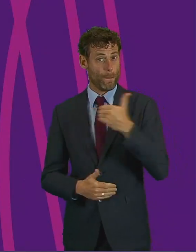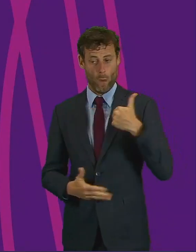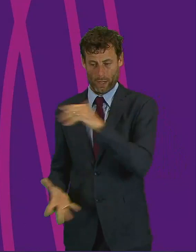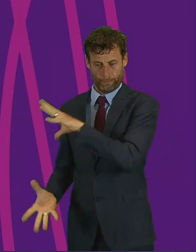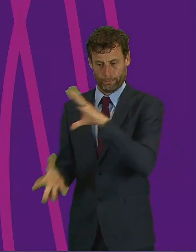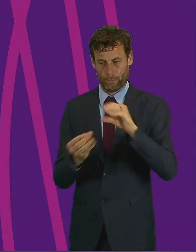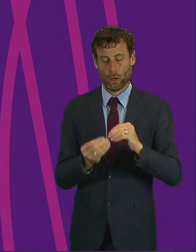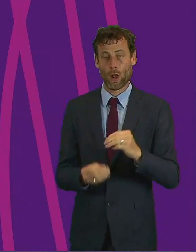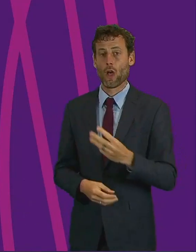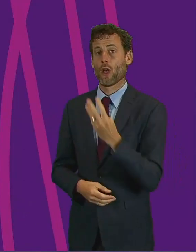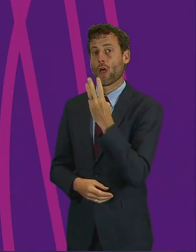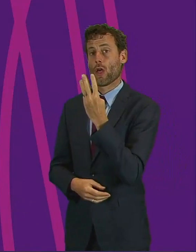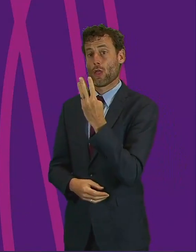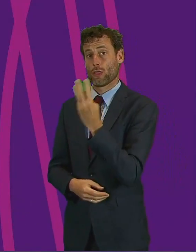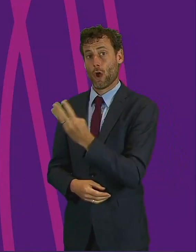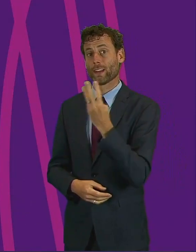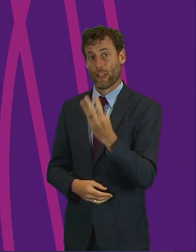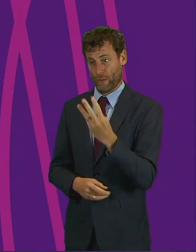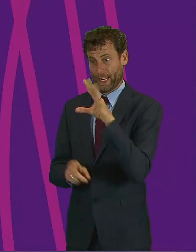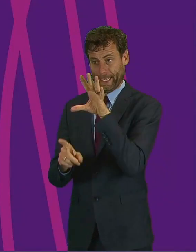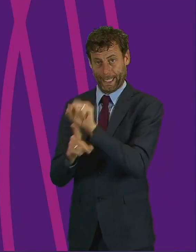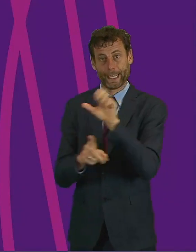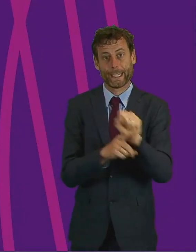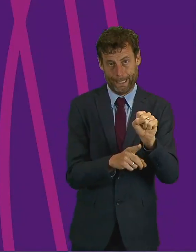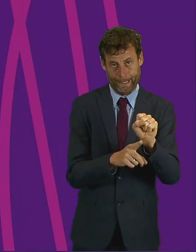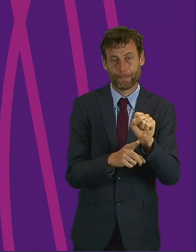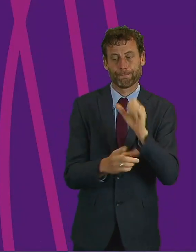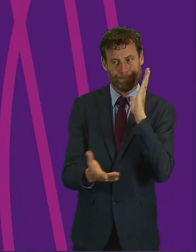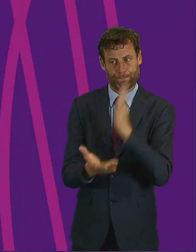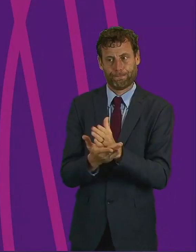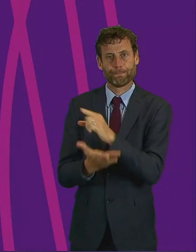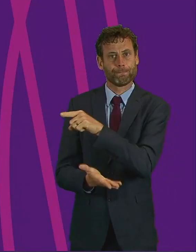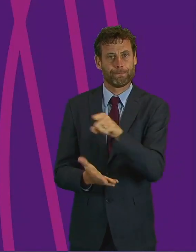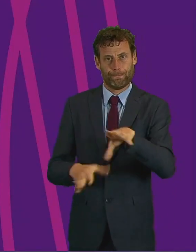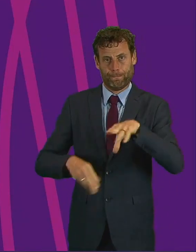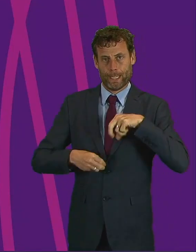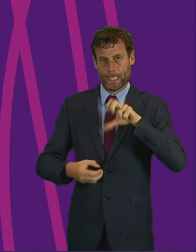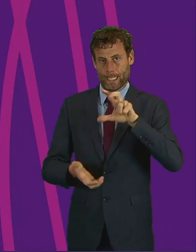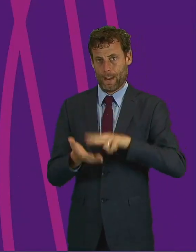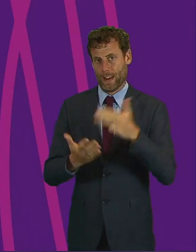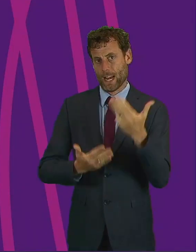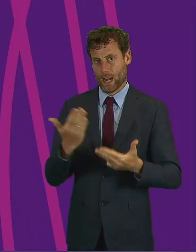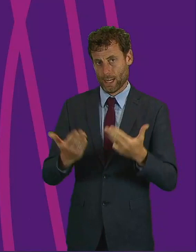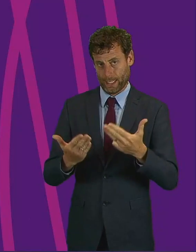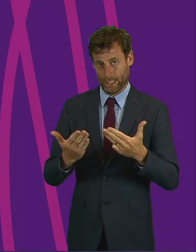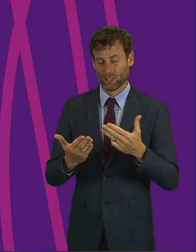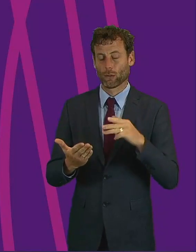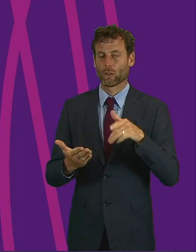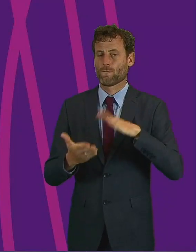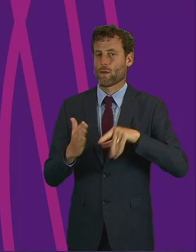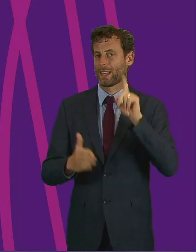additional 33 cases have been confirmed since yesterday. A total of